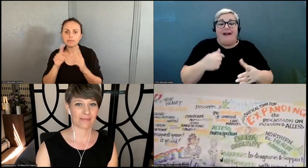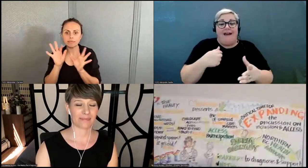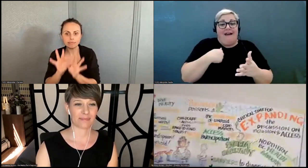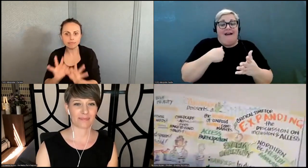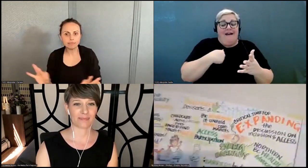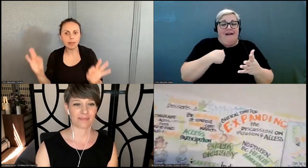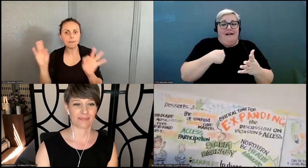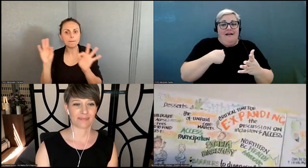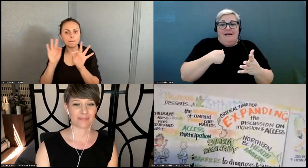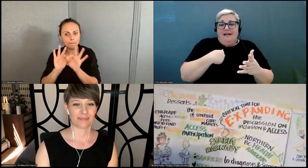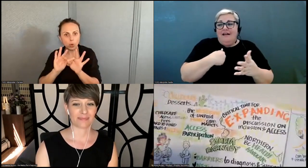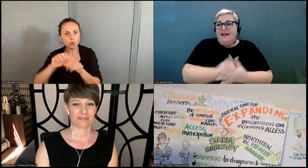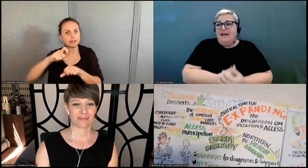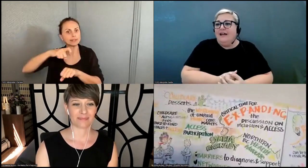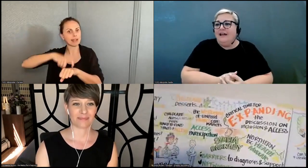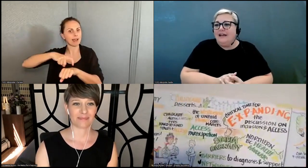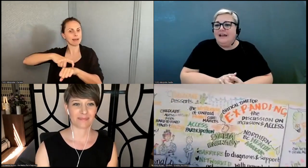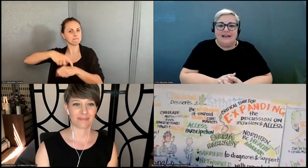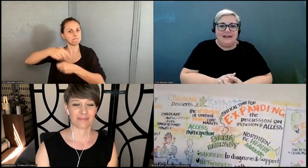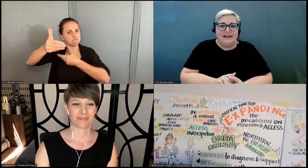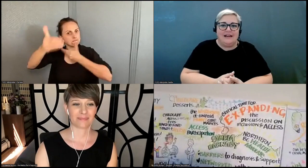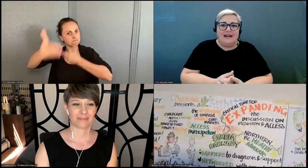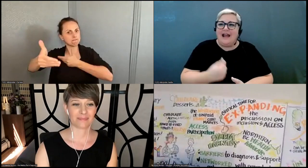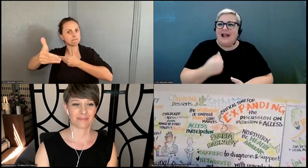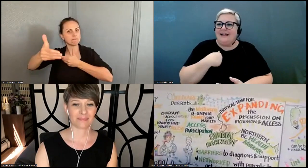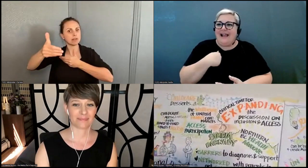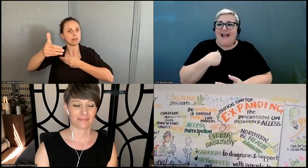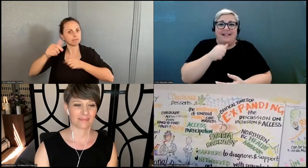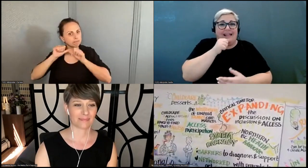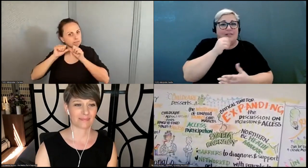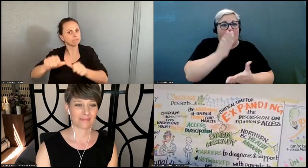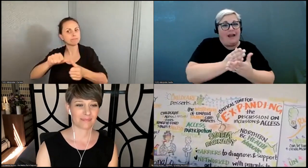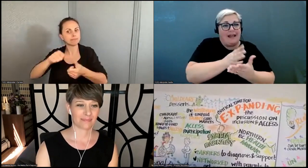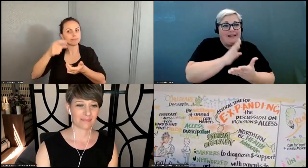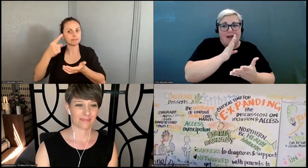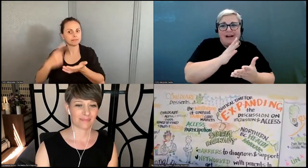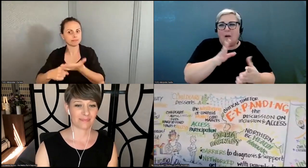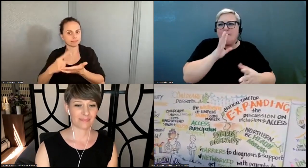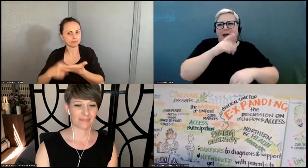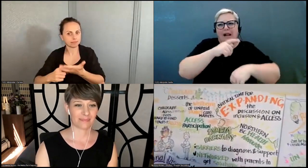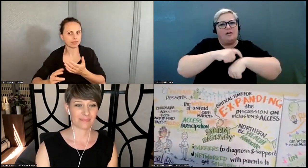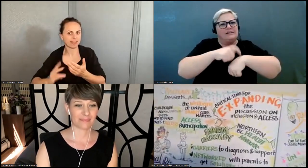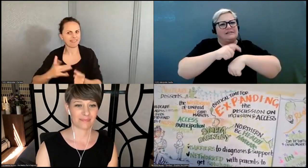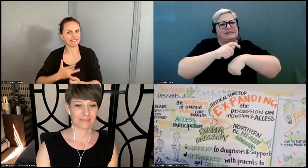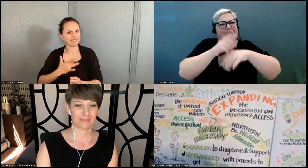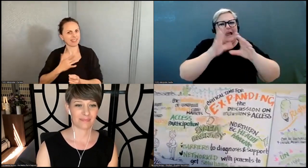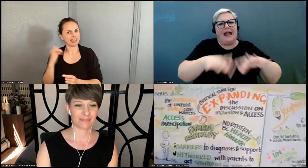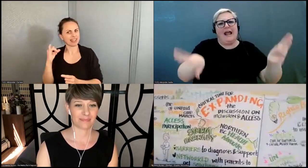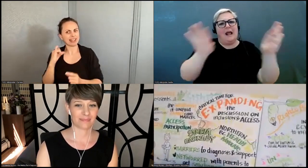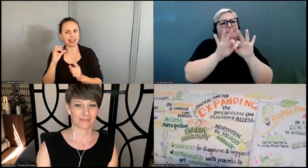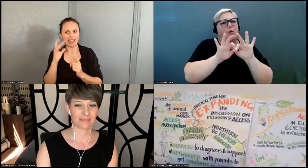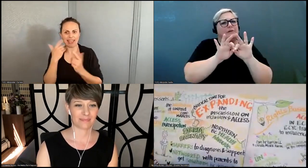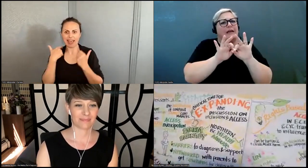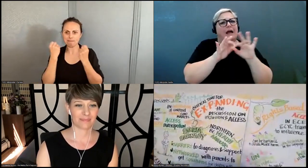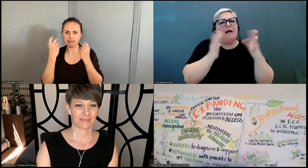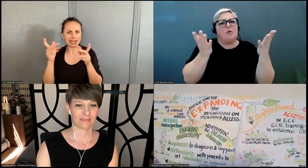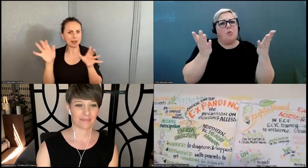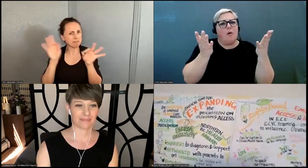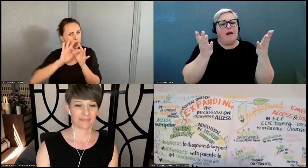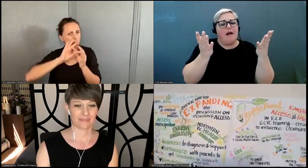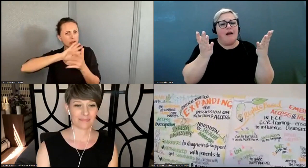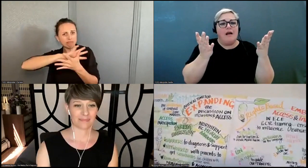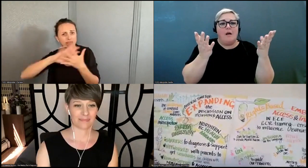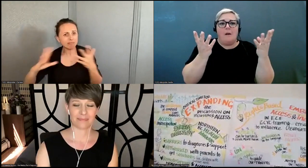critical timing and expanding the conversation, and just feeling like there's a lot of really important elements coming